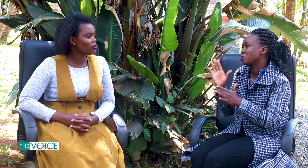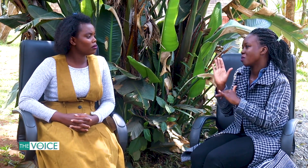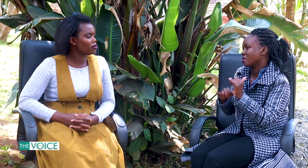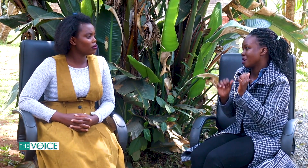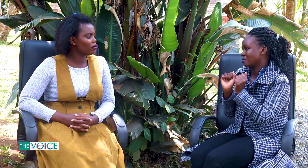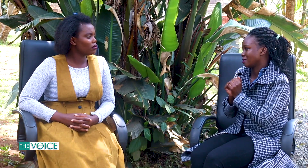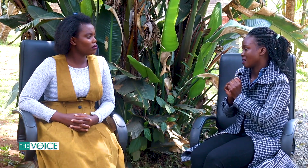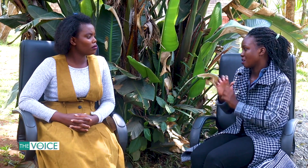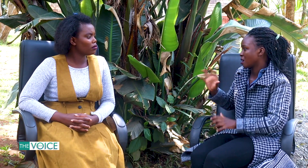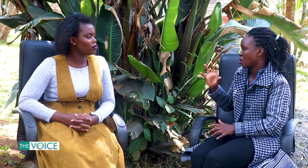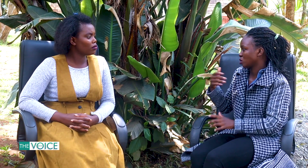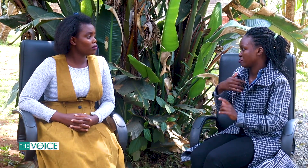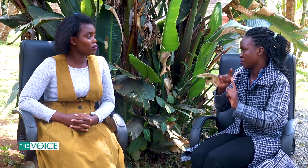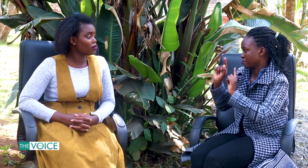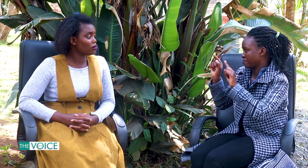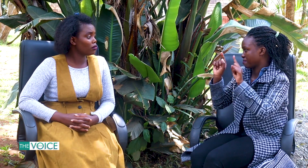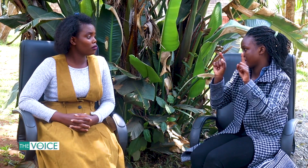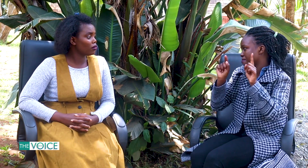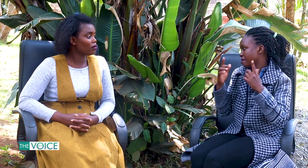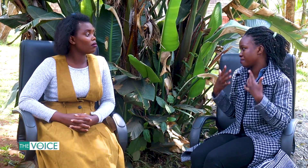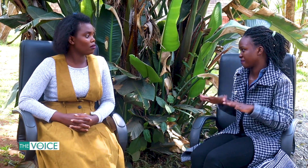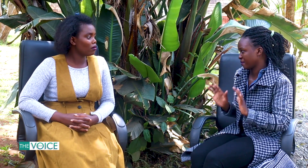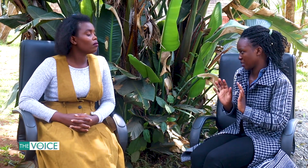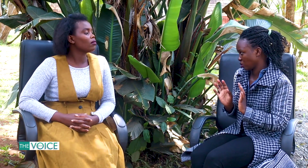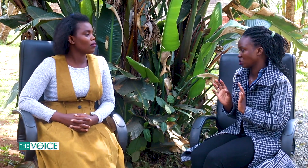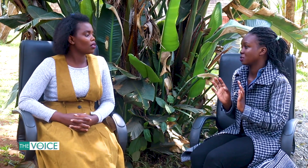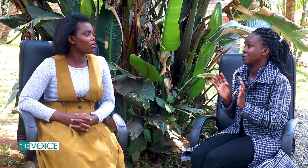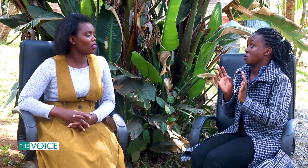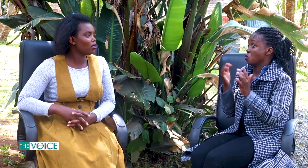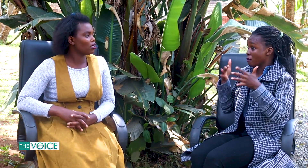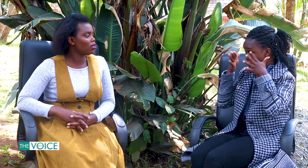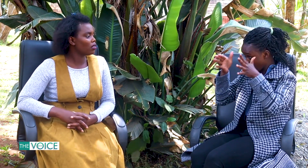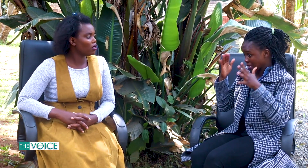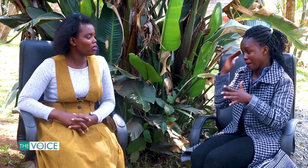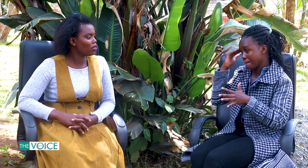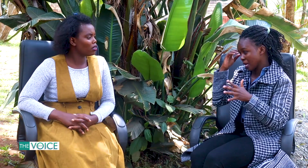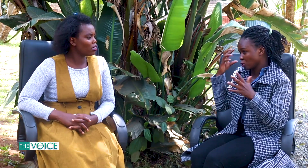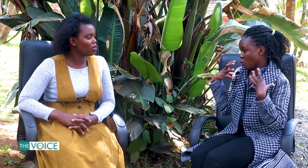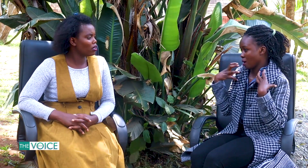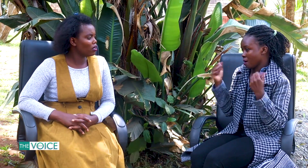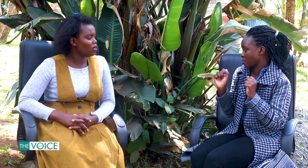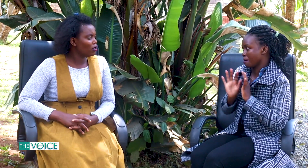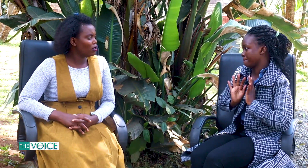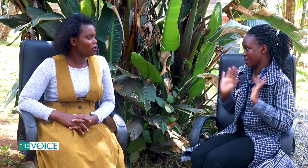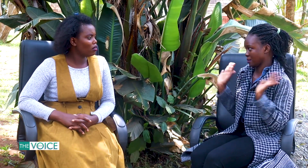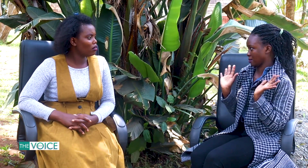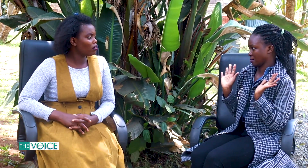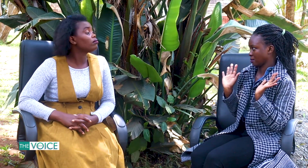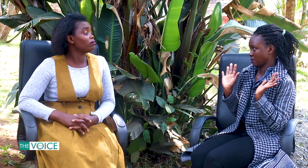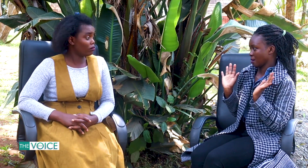country. And we've worked with more than 10 counties. We have visited them. And we